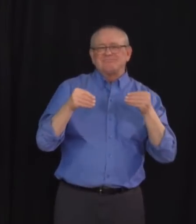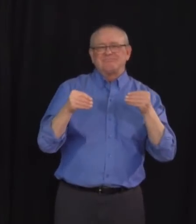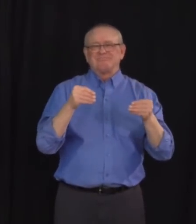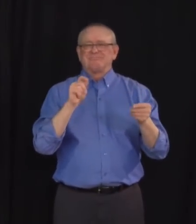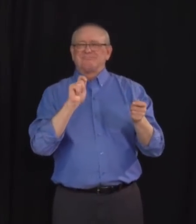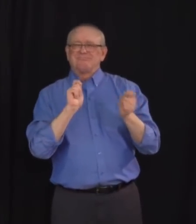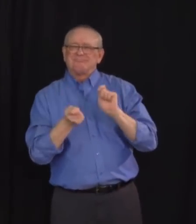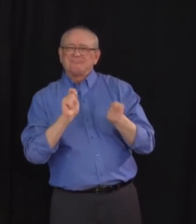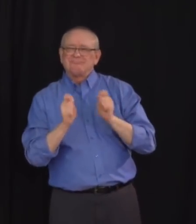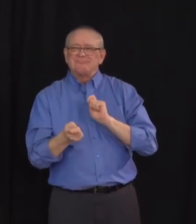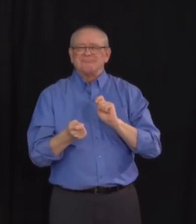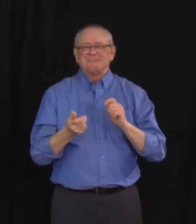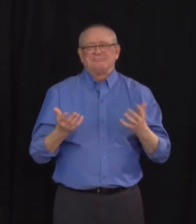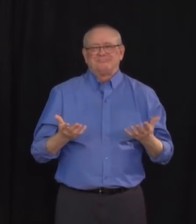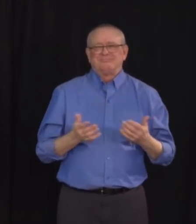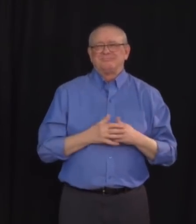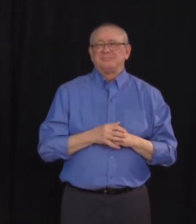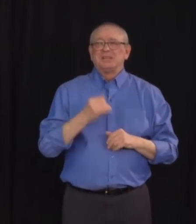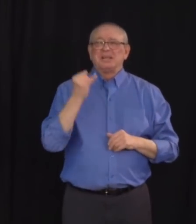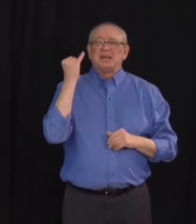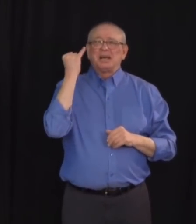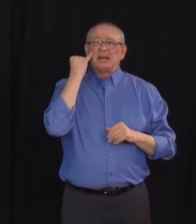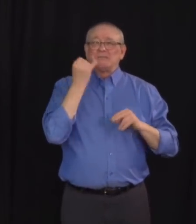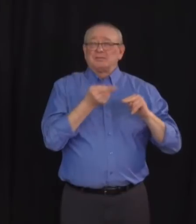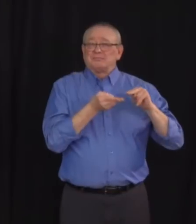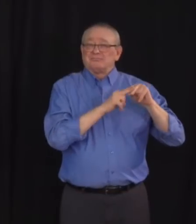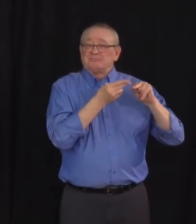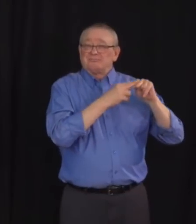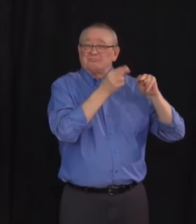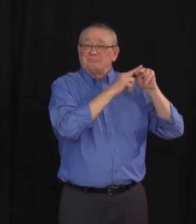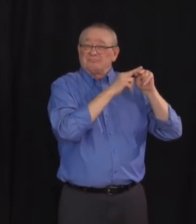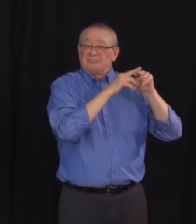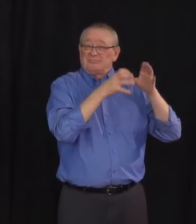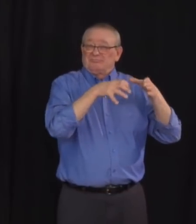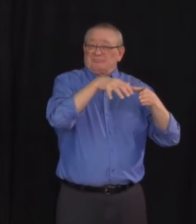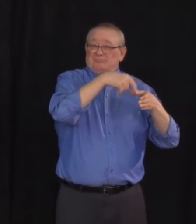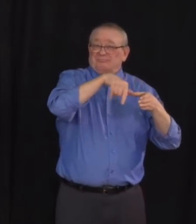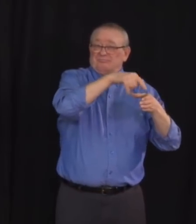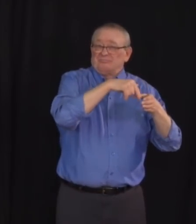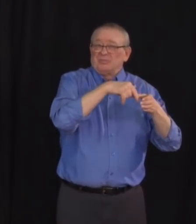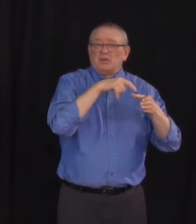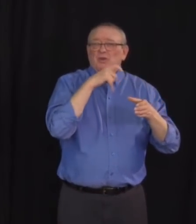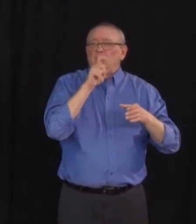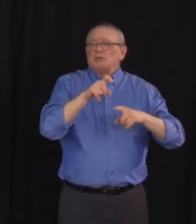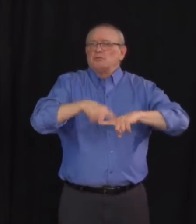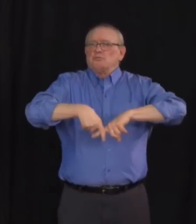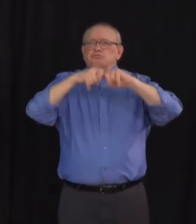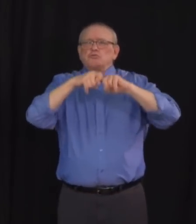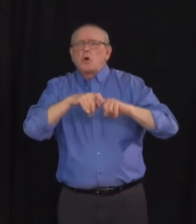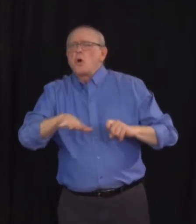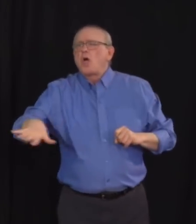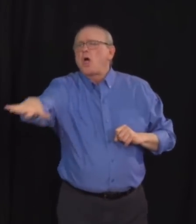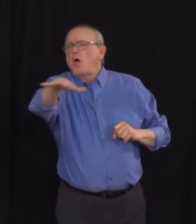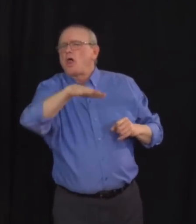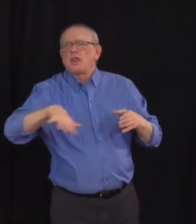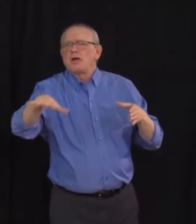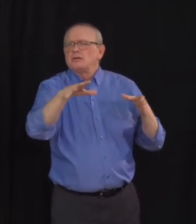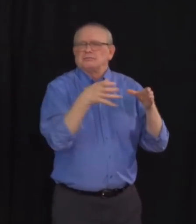is localized or widespread and how that would impact any need to either pause our forward movement or